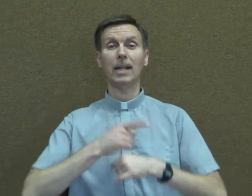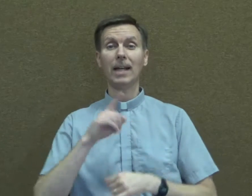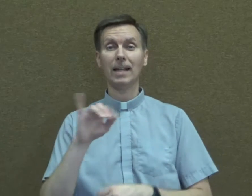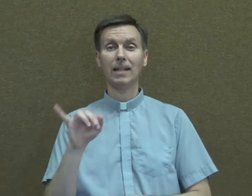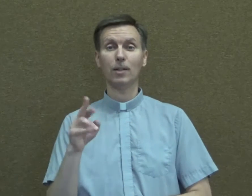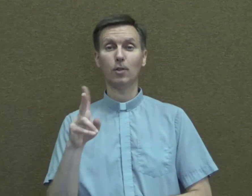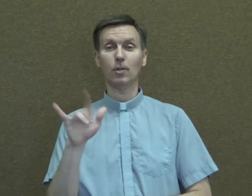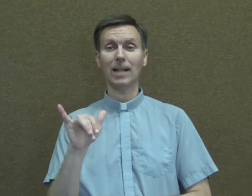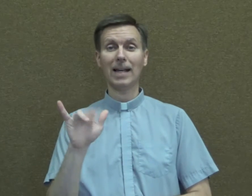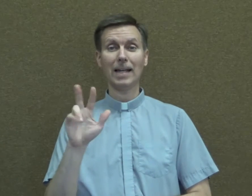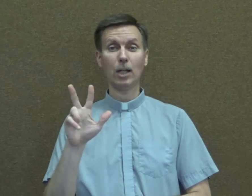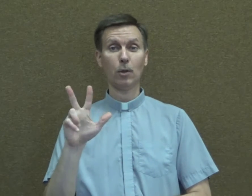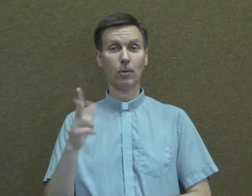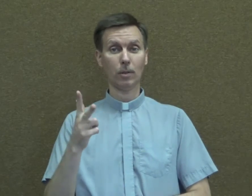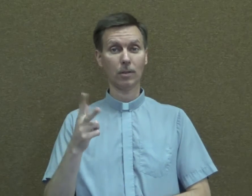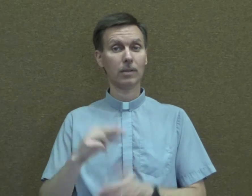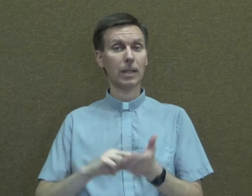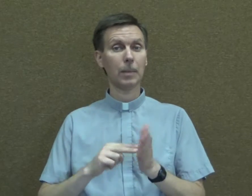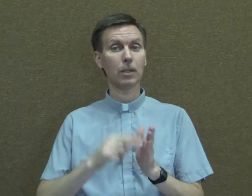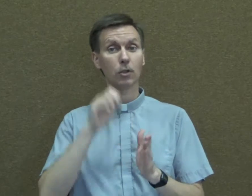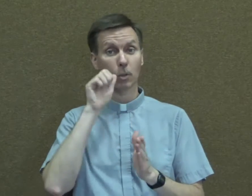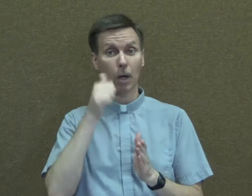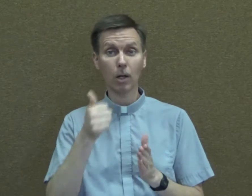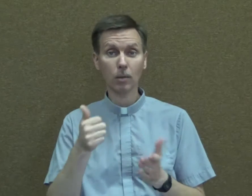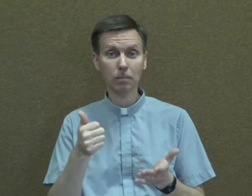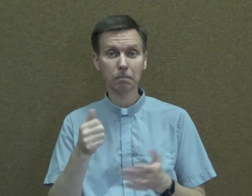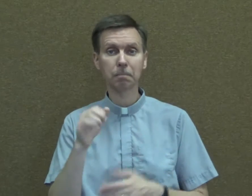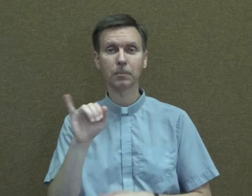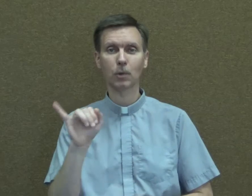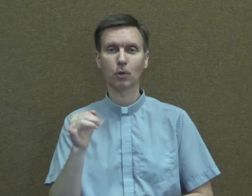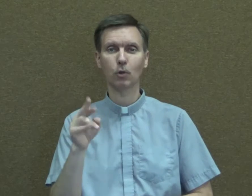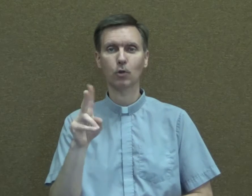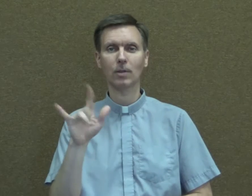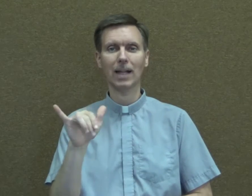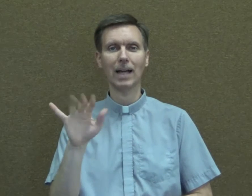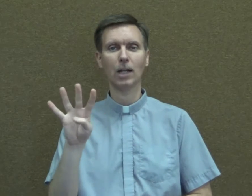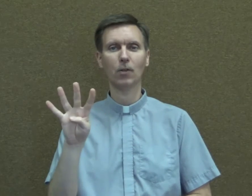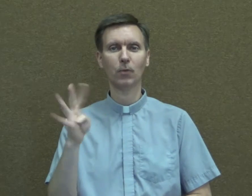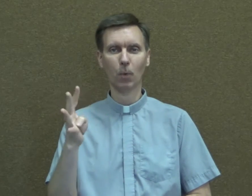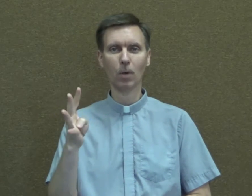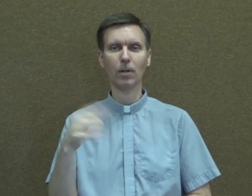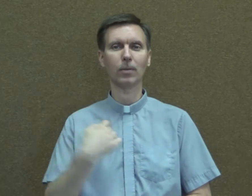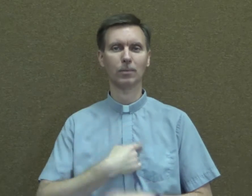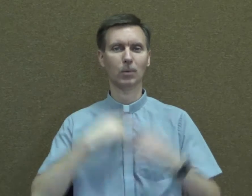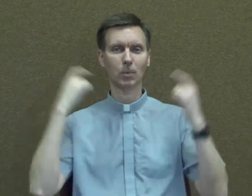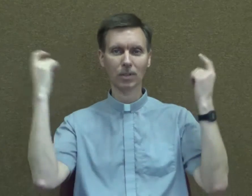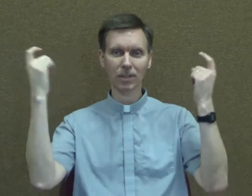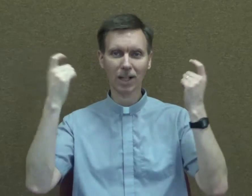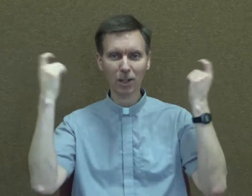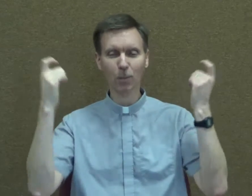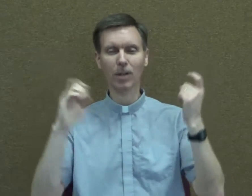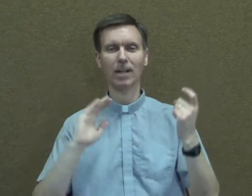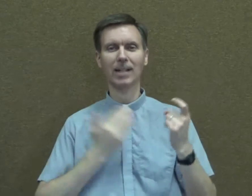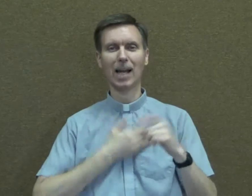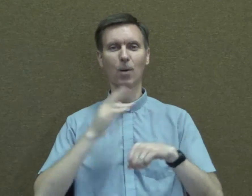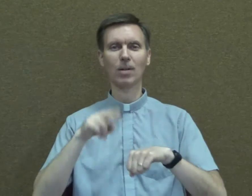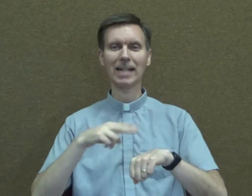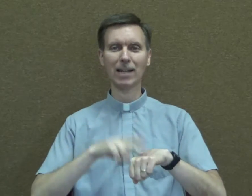Today is July 3rd. That means tomorrow, July 4th, to celebrate our